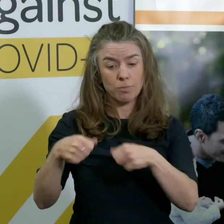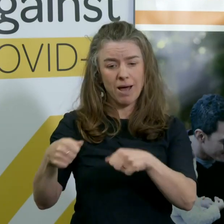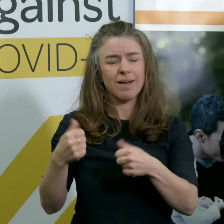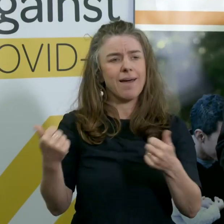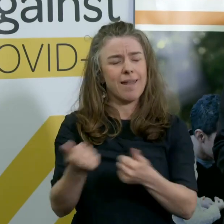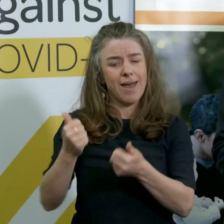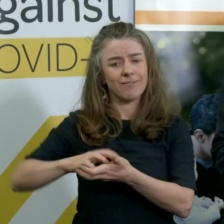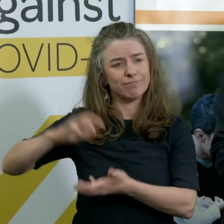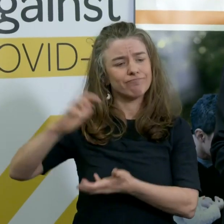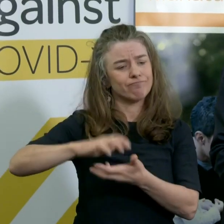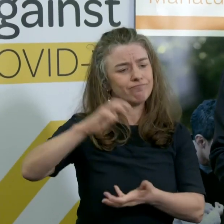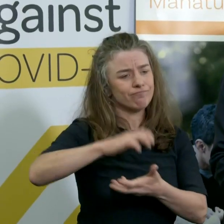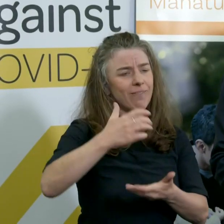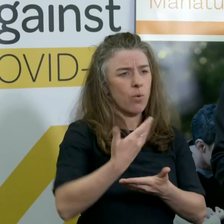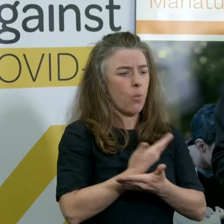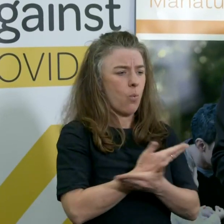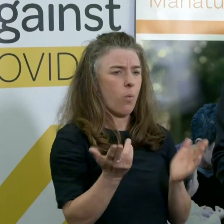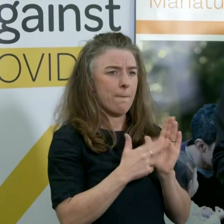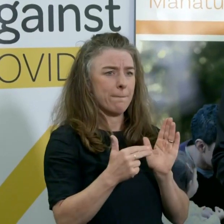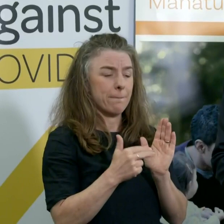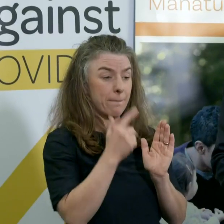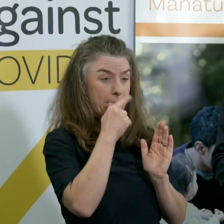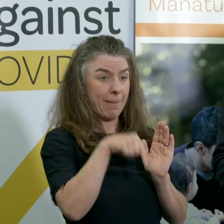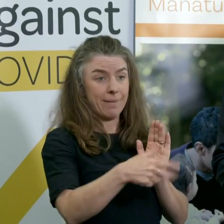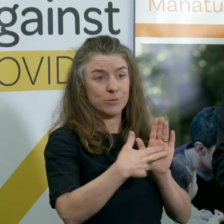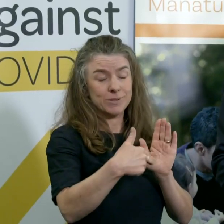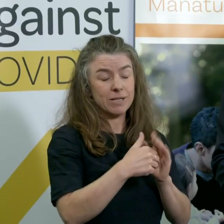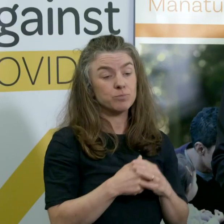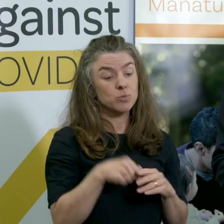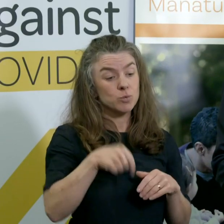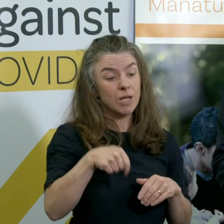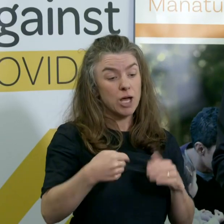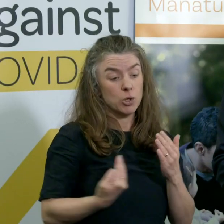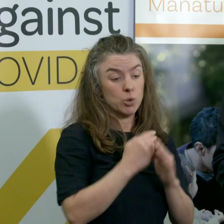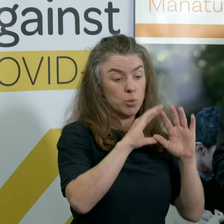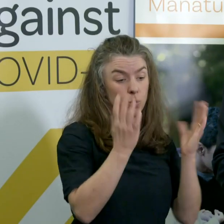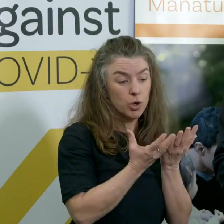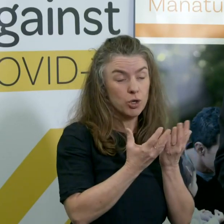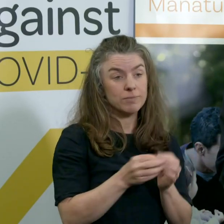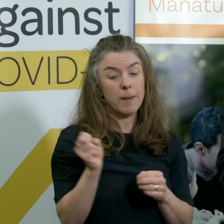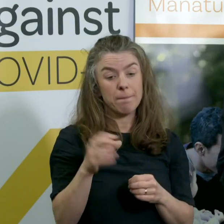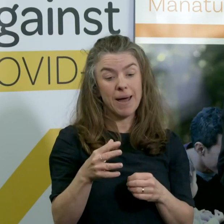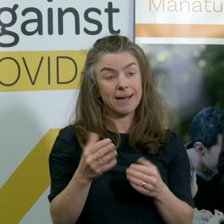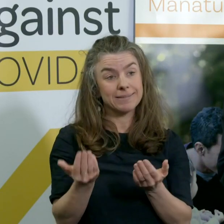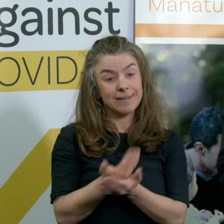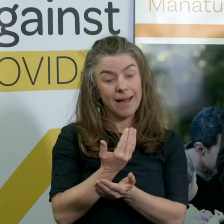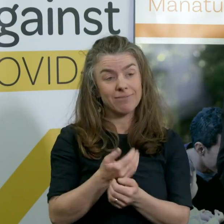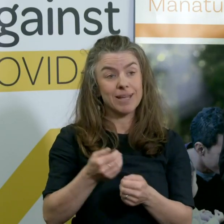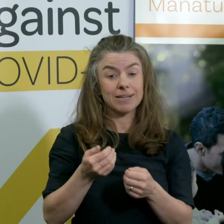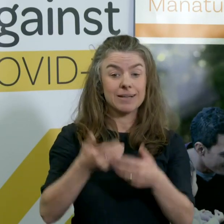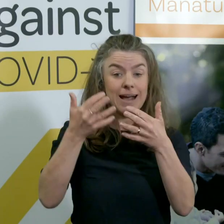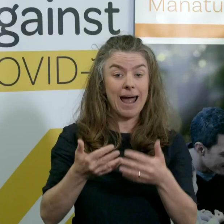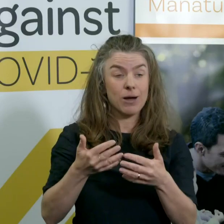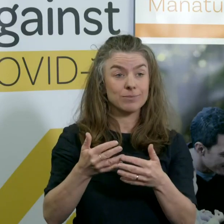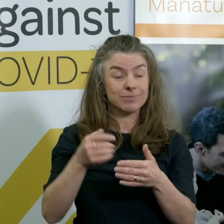Zealanders' everyday grocery needs. So today, New World, Pack and Save, along with our competitors, Countdown,